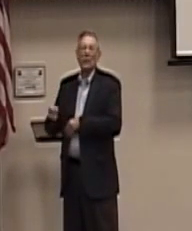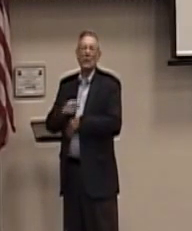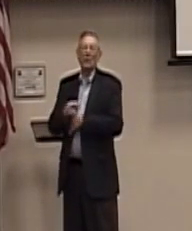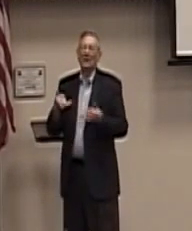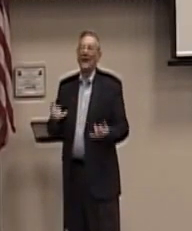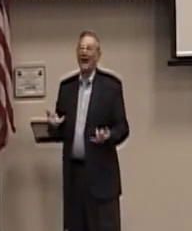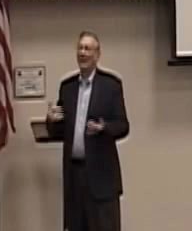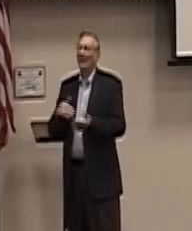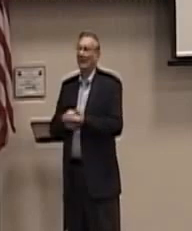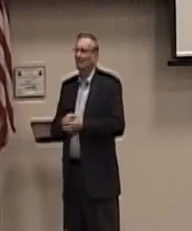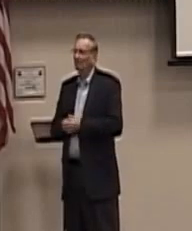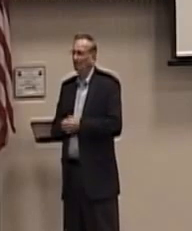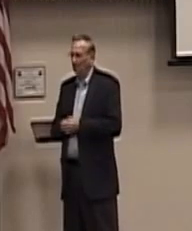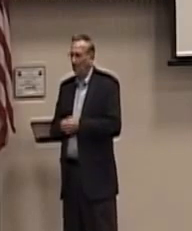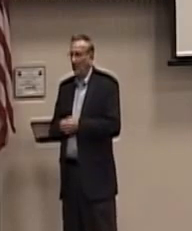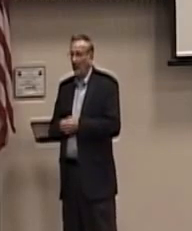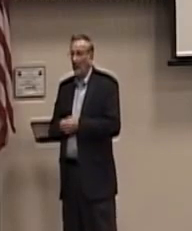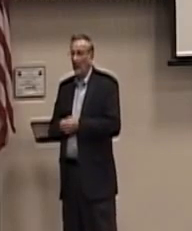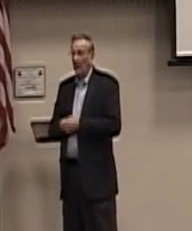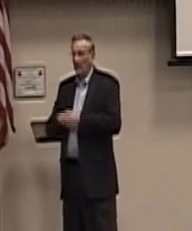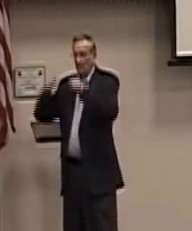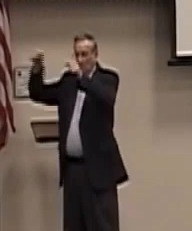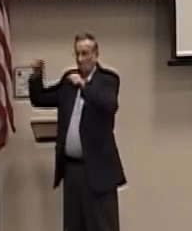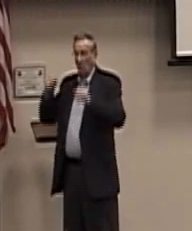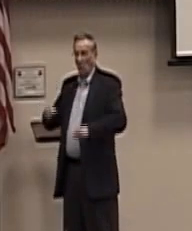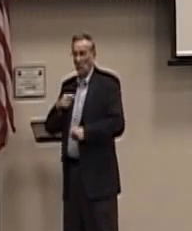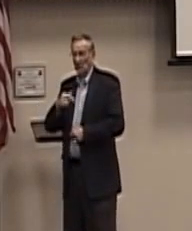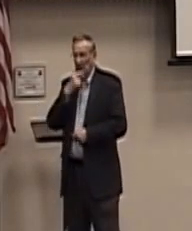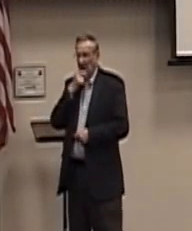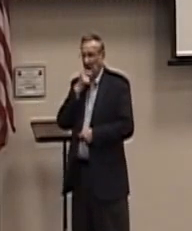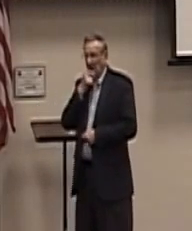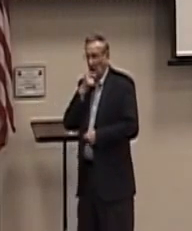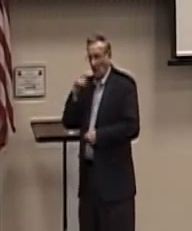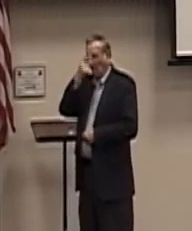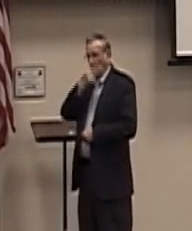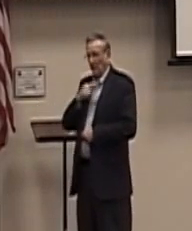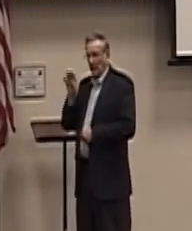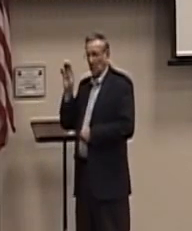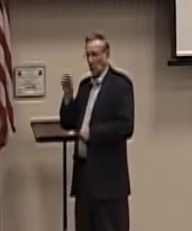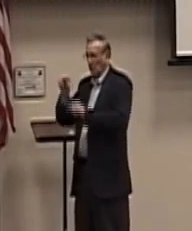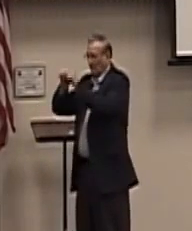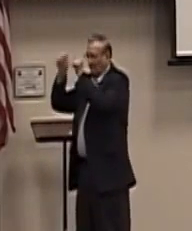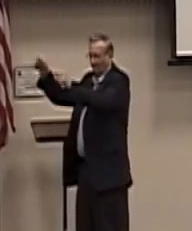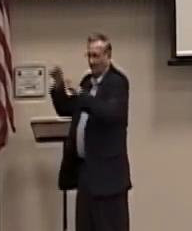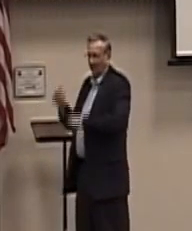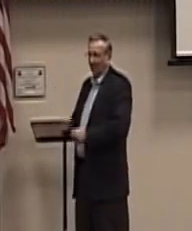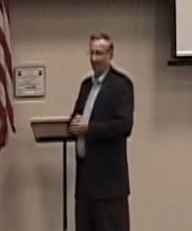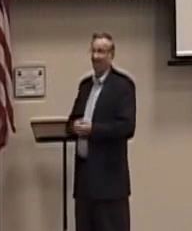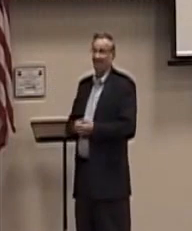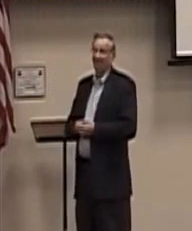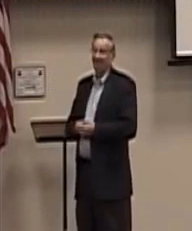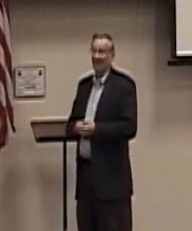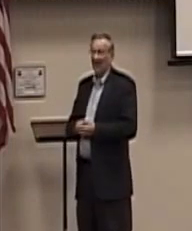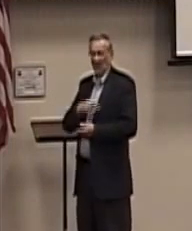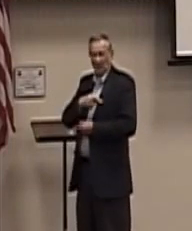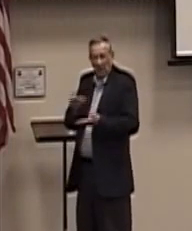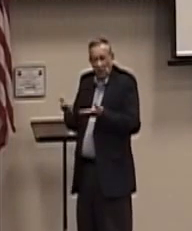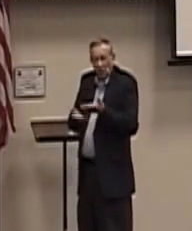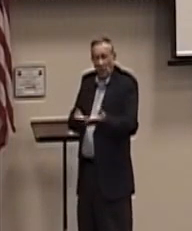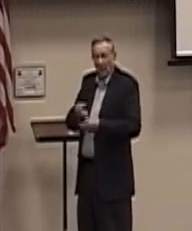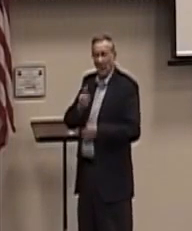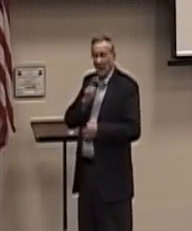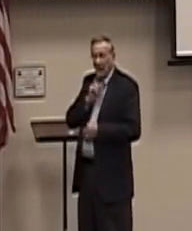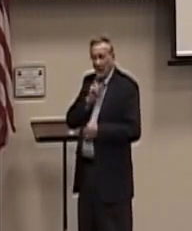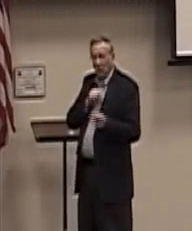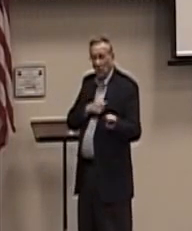here this morning. It's a post that she put on her Facebook. Now, where she's serving in